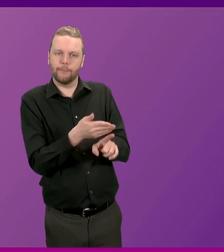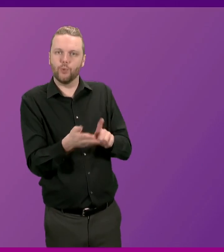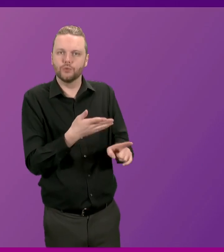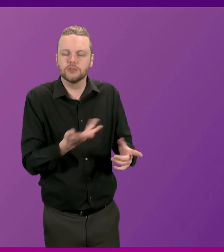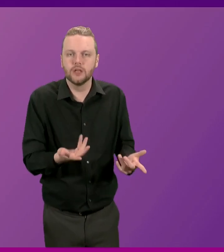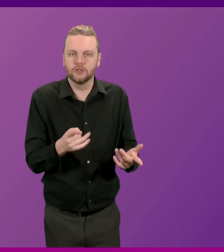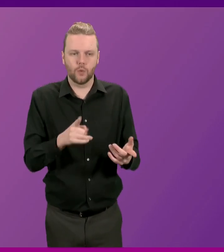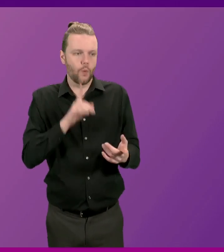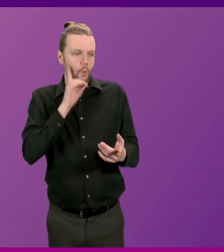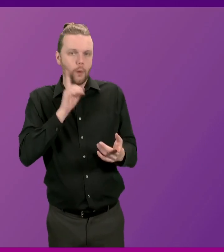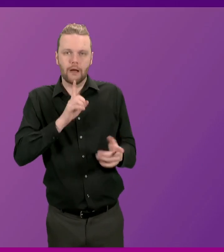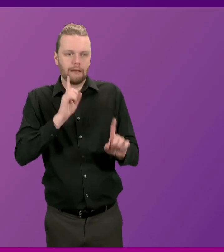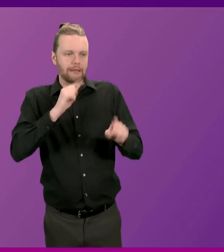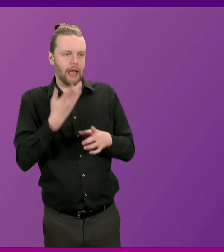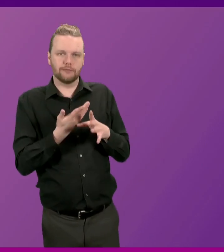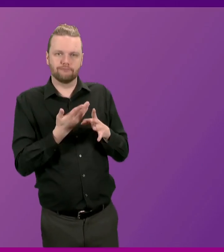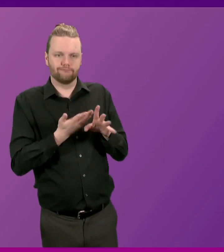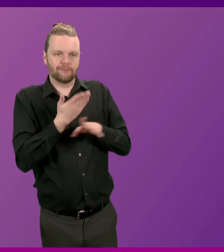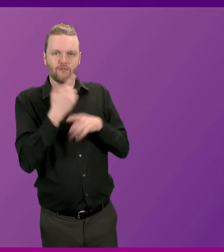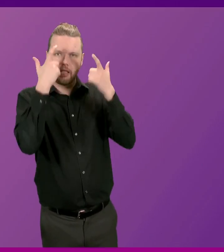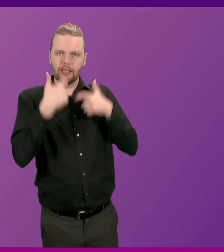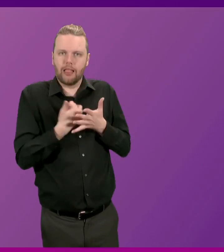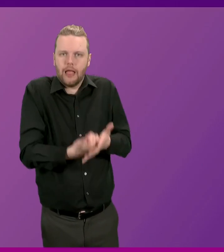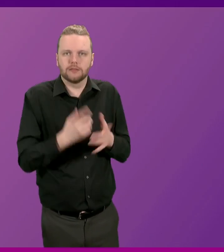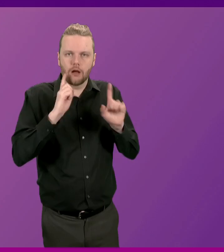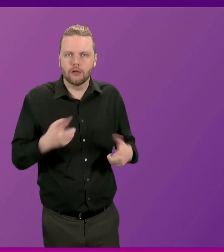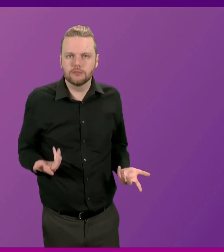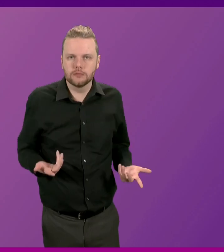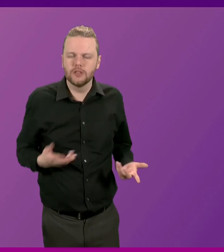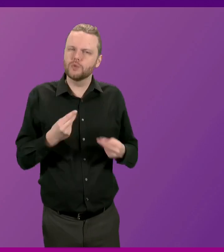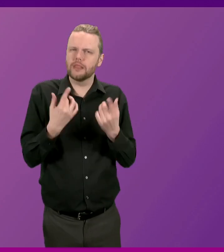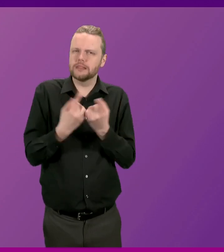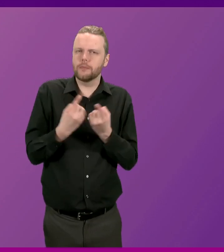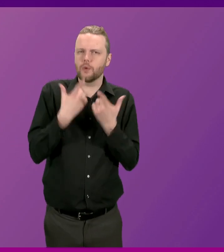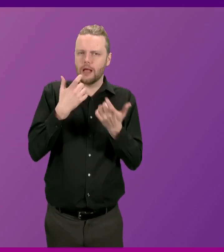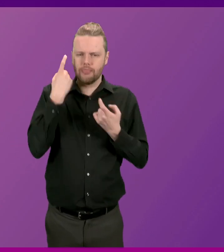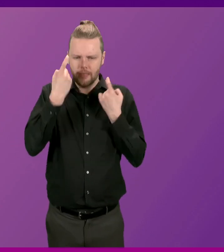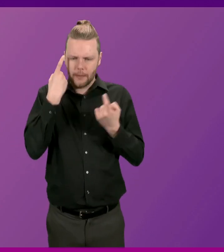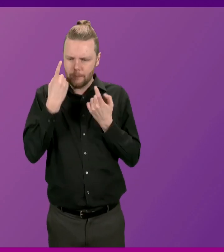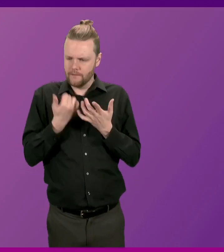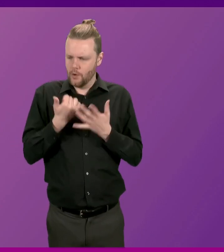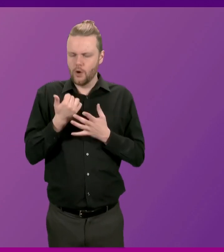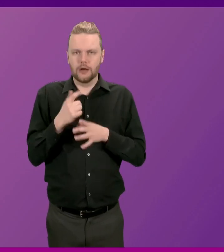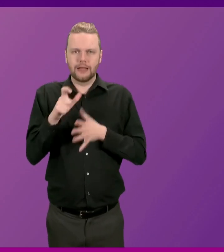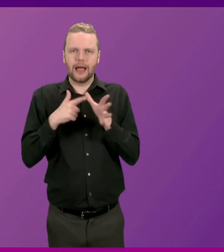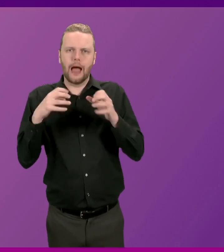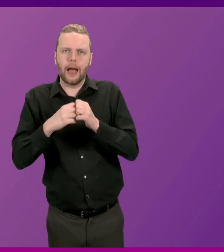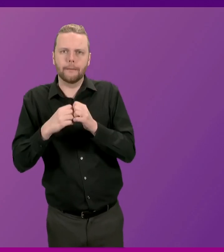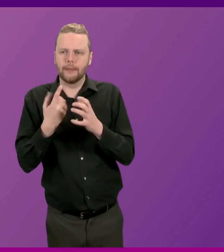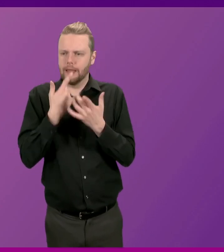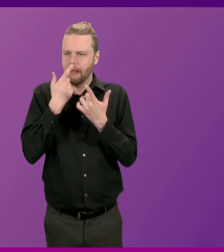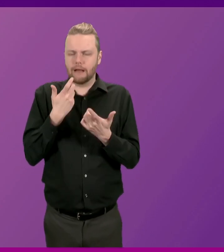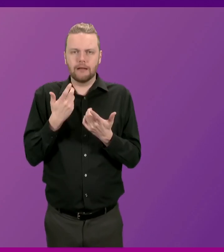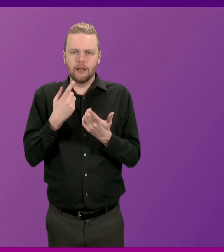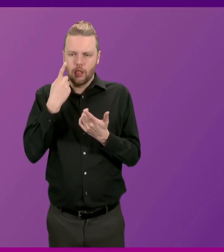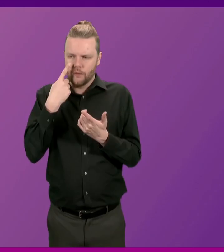get legal aid. So is there something that you've thought of to look at with the Citizens Advice Bureau to get